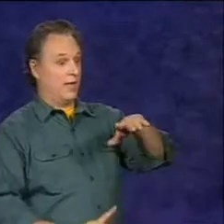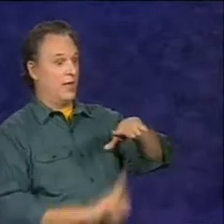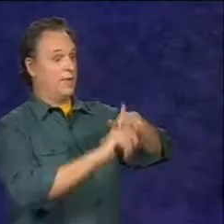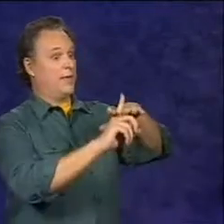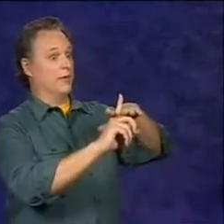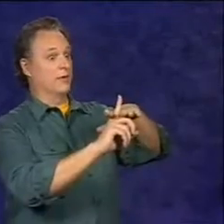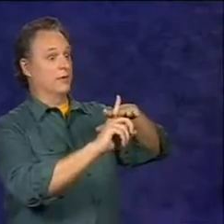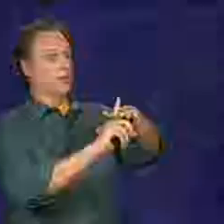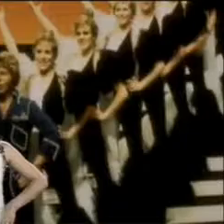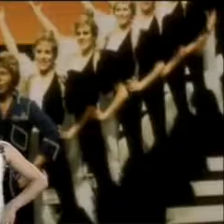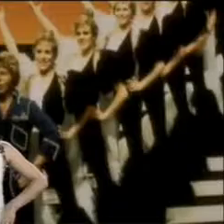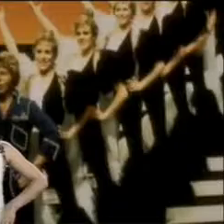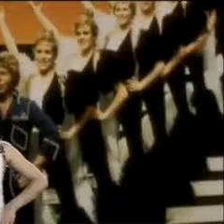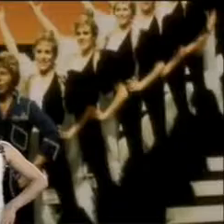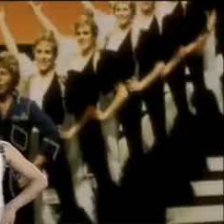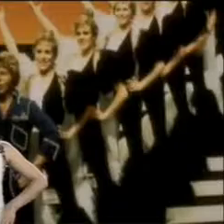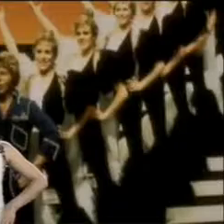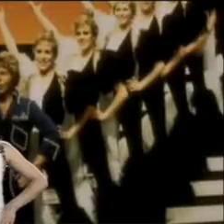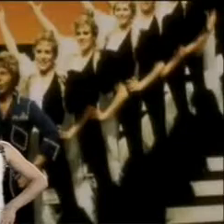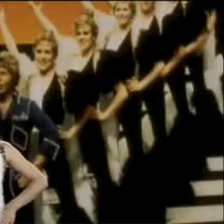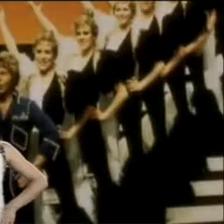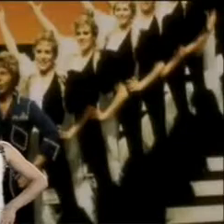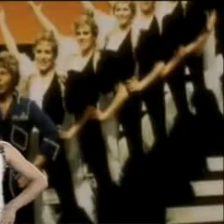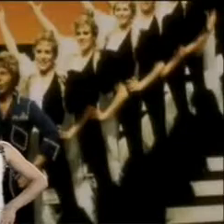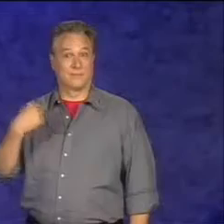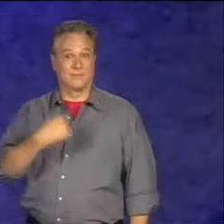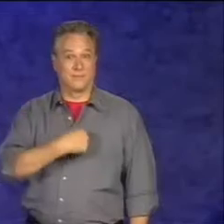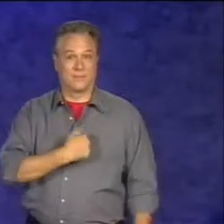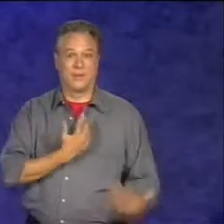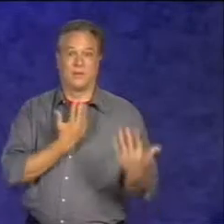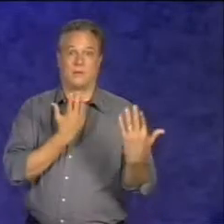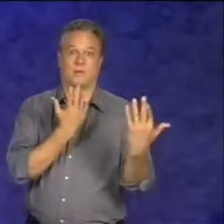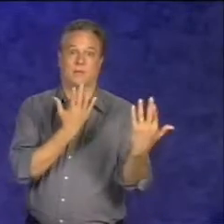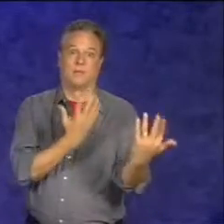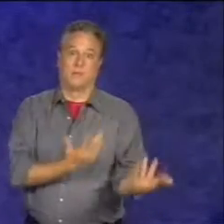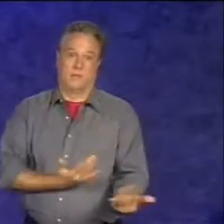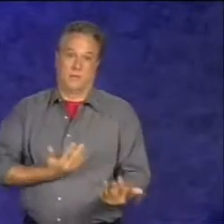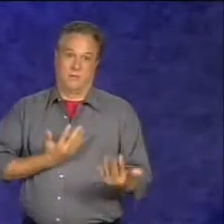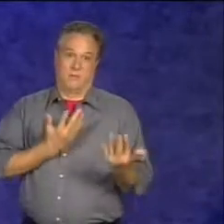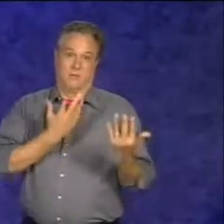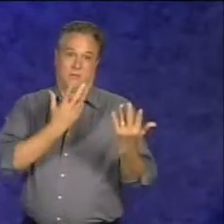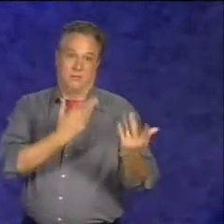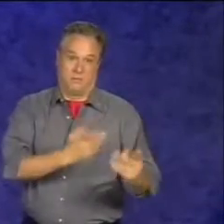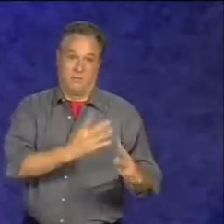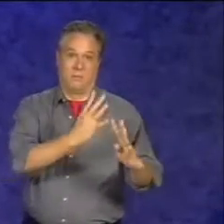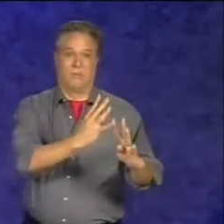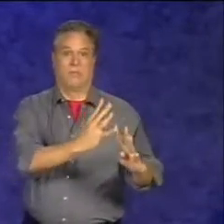or a thing. We also showed you how to use the rest of your fingers to represent many people or many